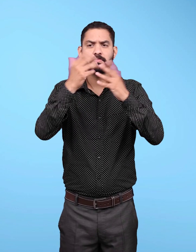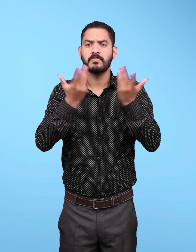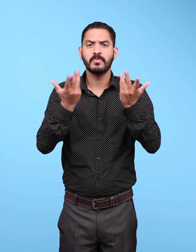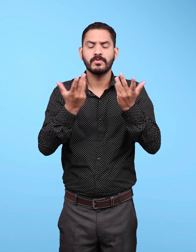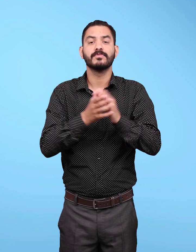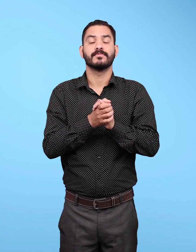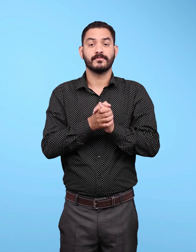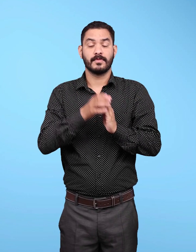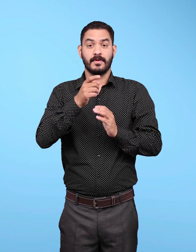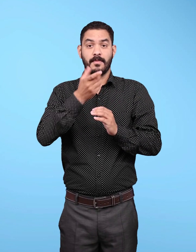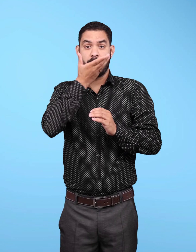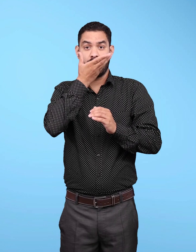canals,